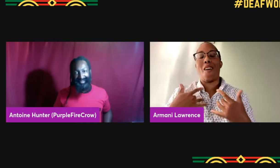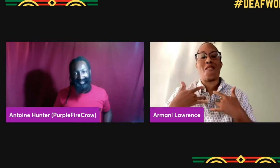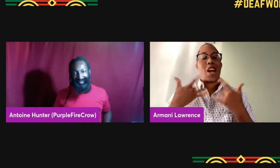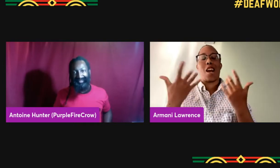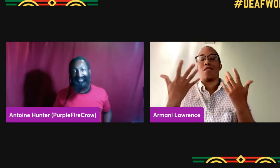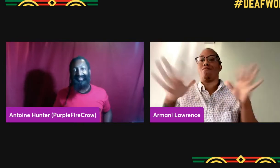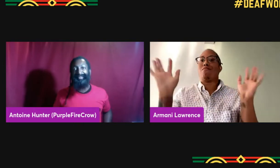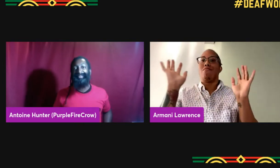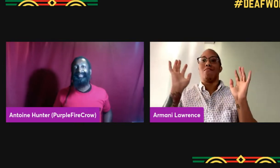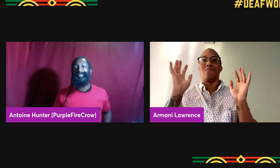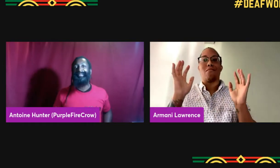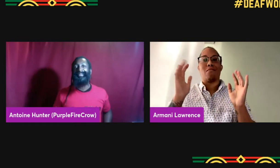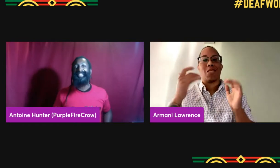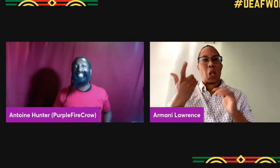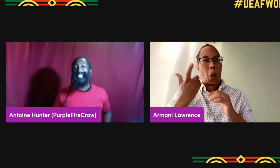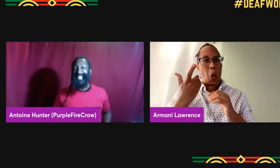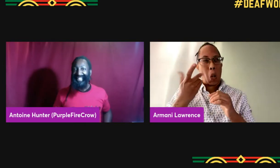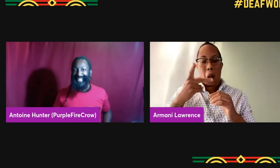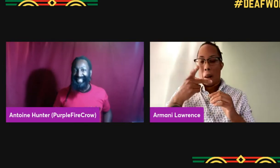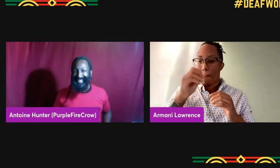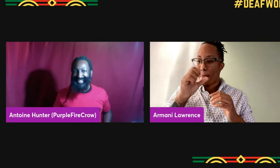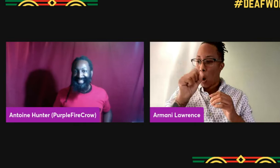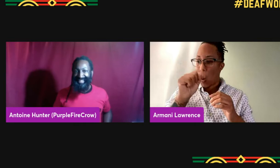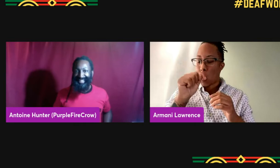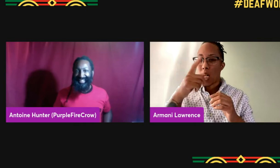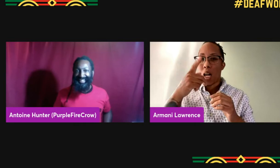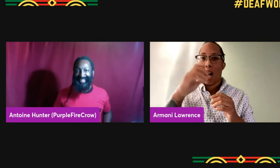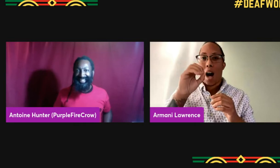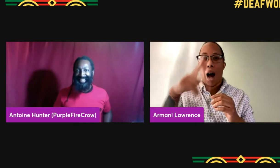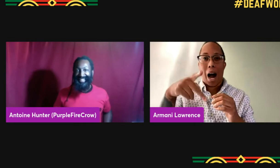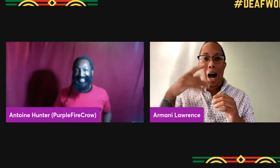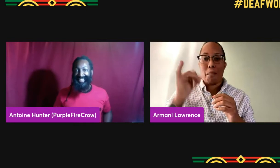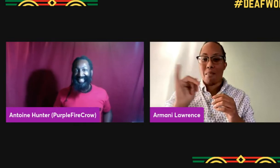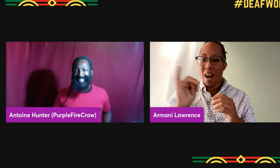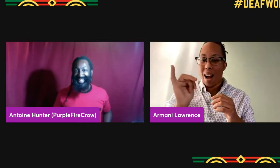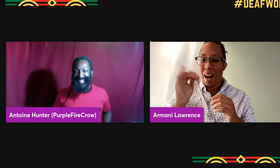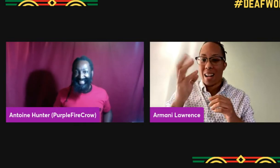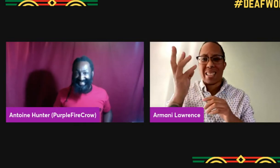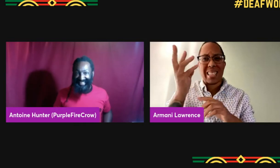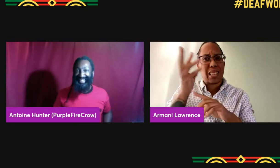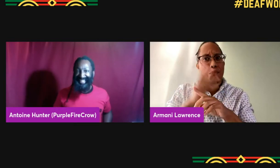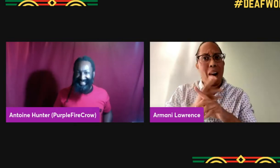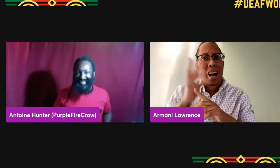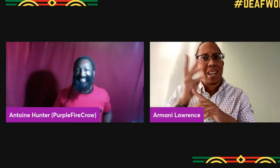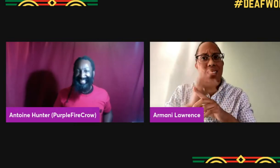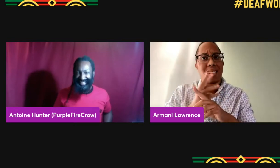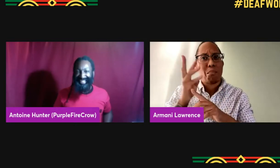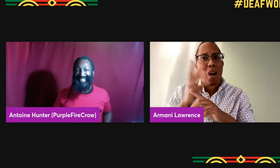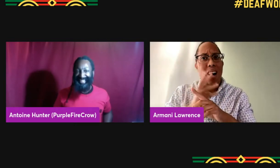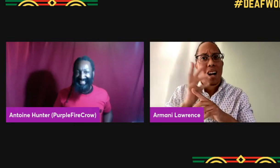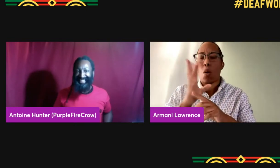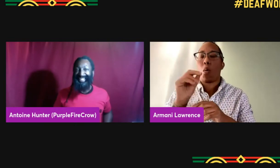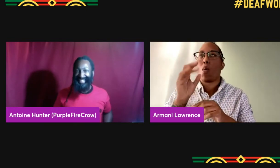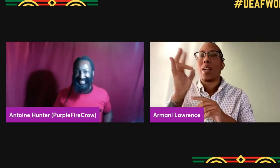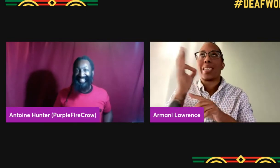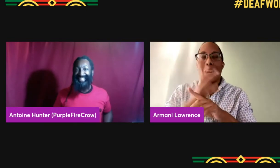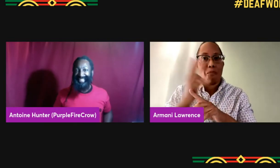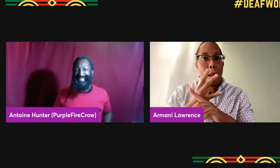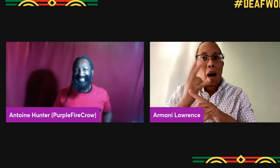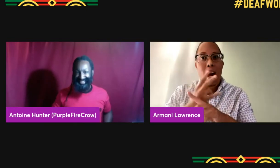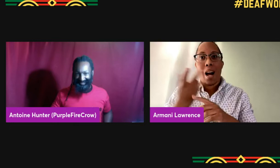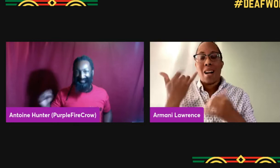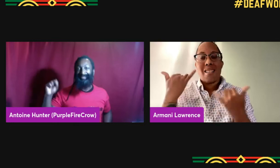process of still really early on recovering from the top surgery. Now I'm post-op. Now we've been